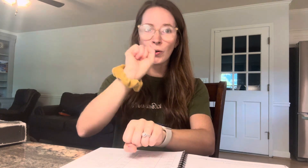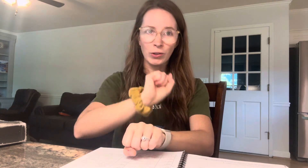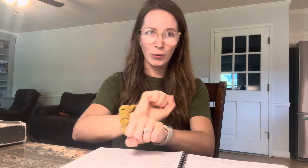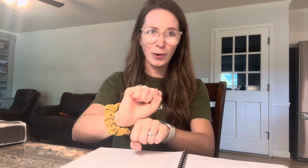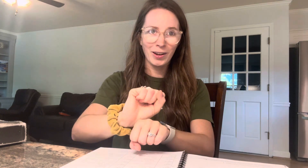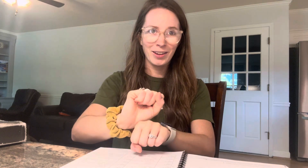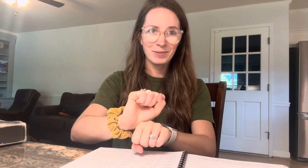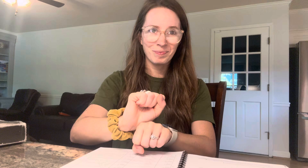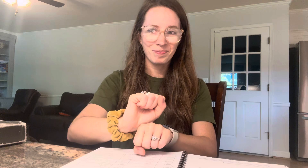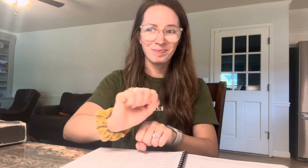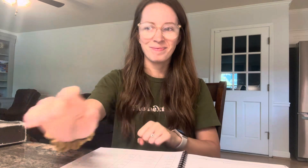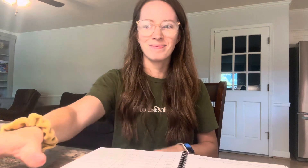your work.